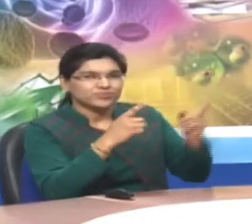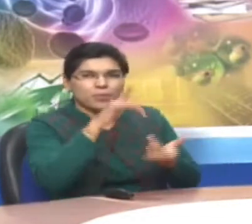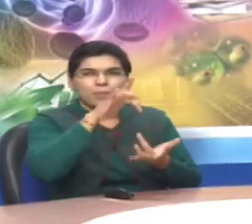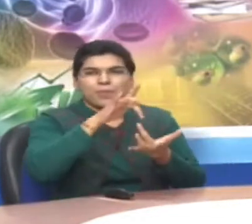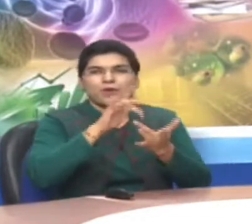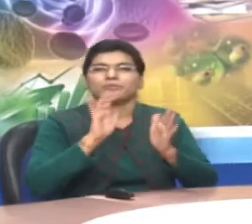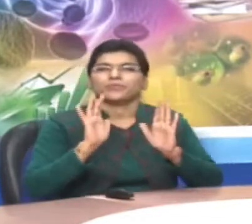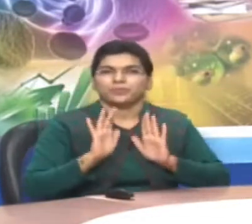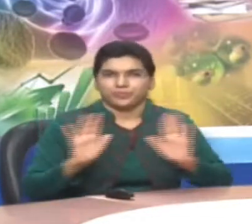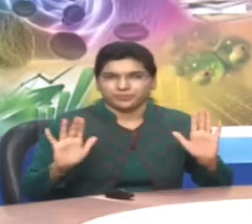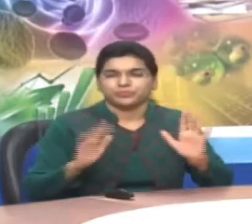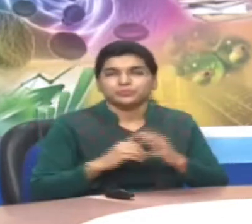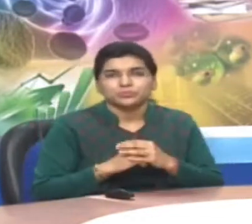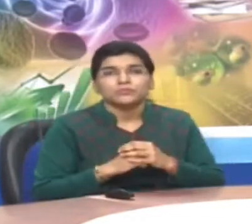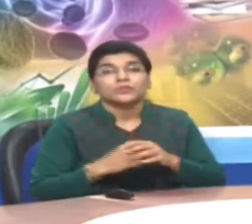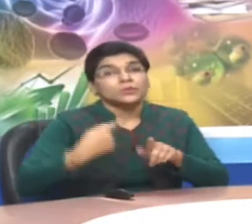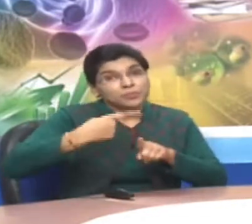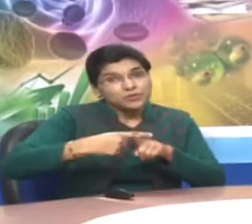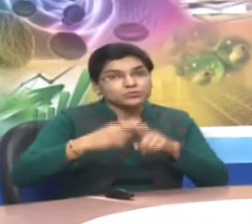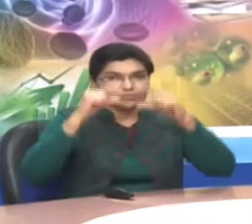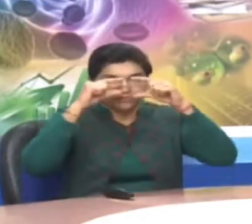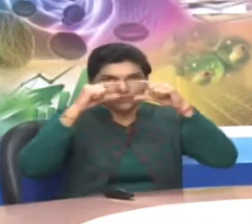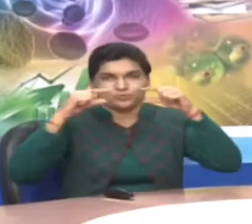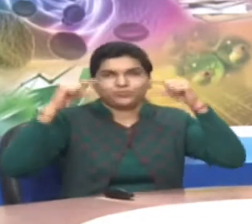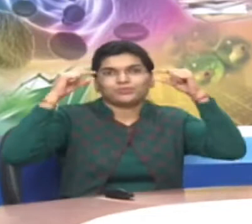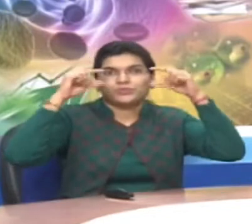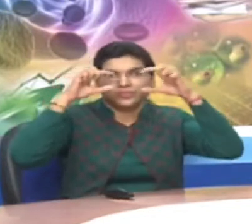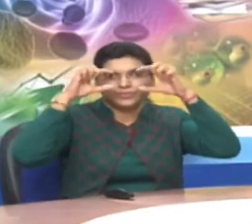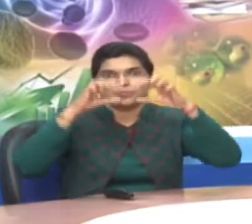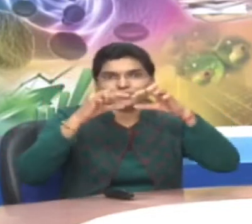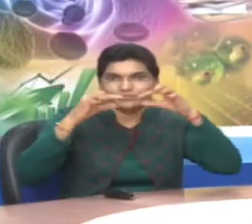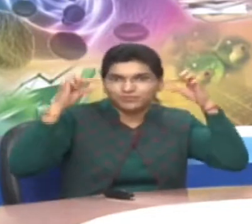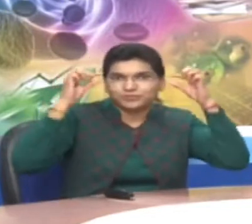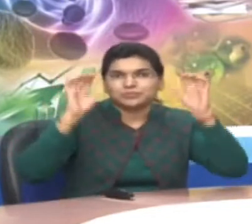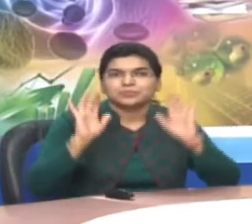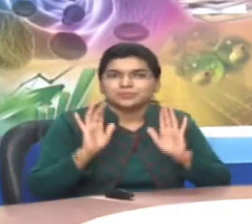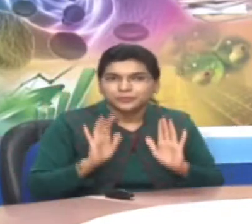He's a medium height, as you see in the slide. He's a medium height guy